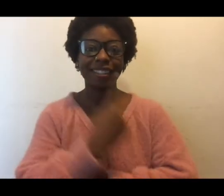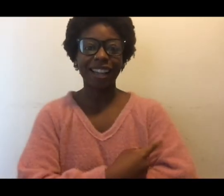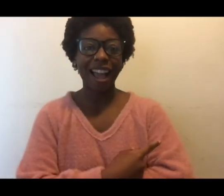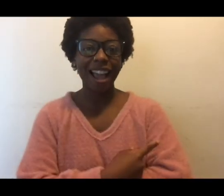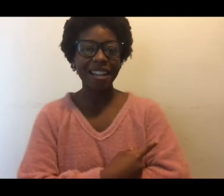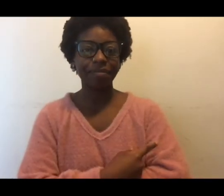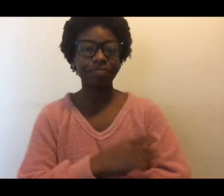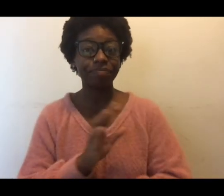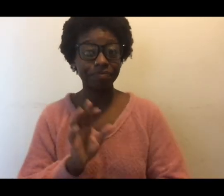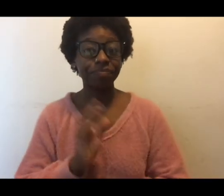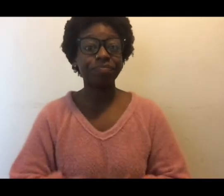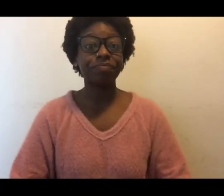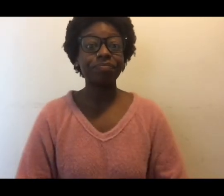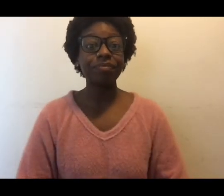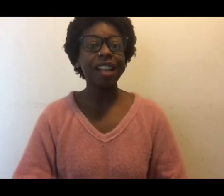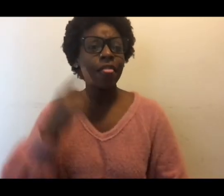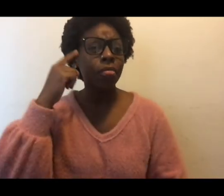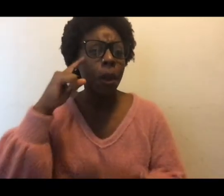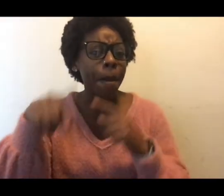day.